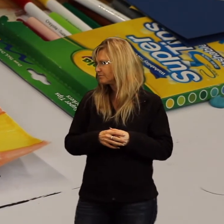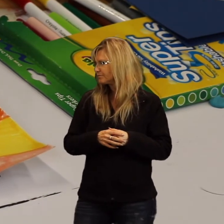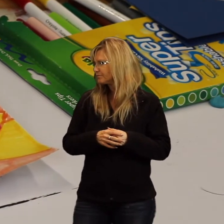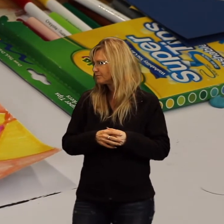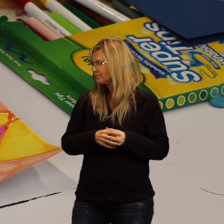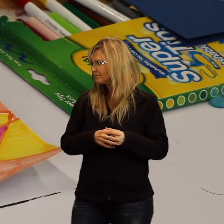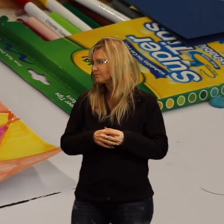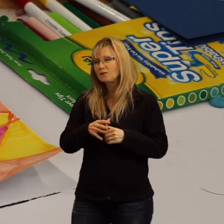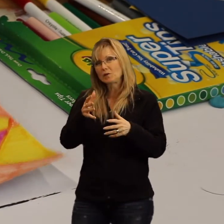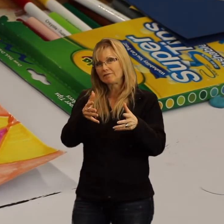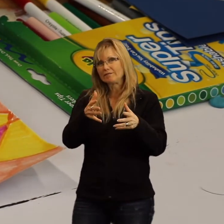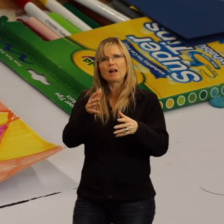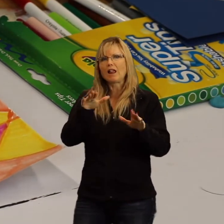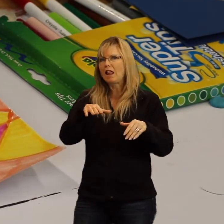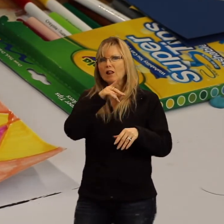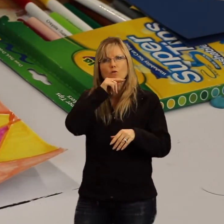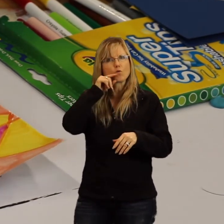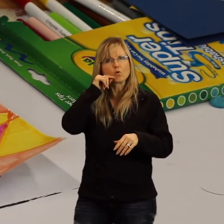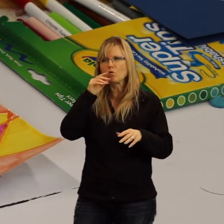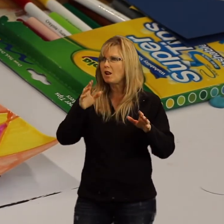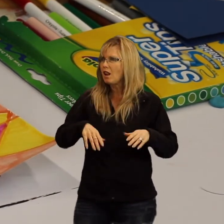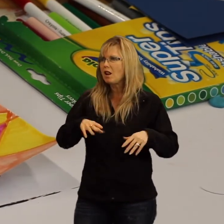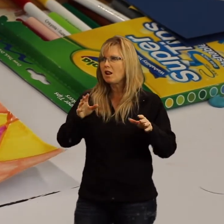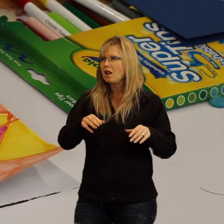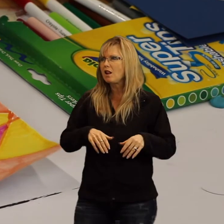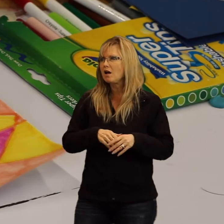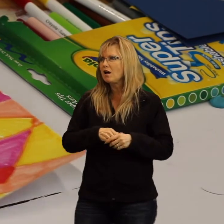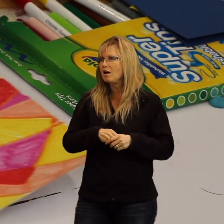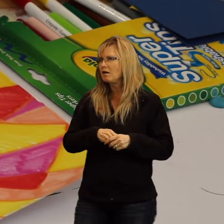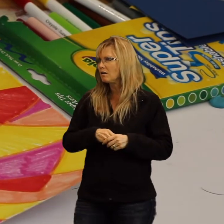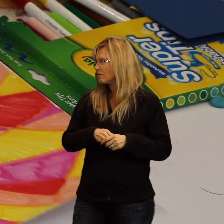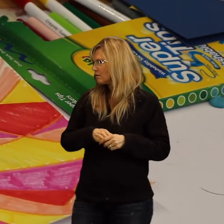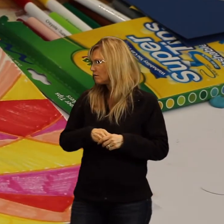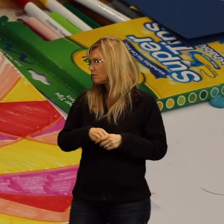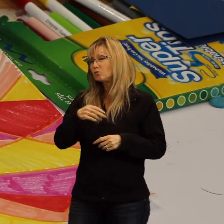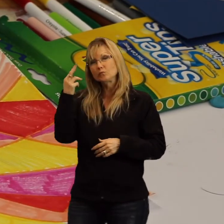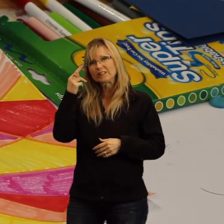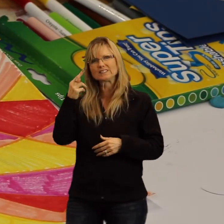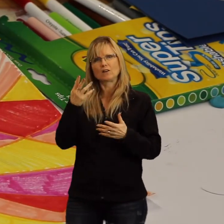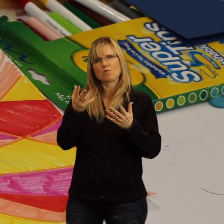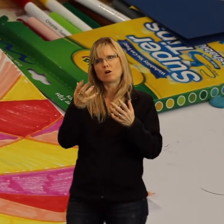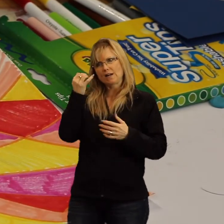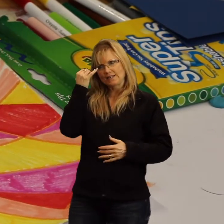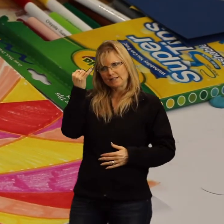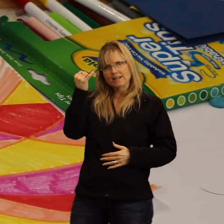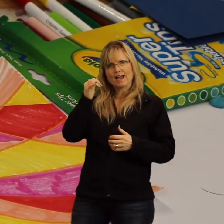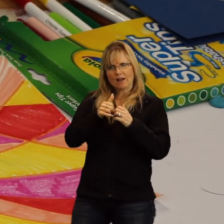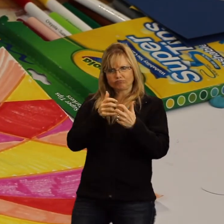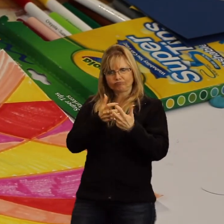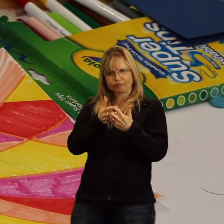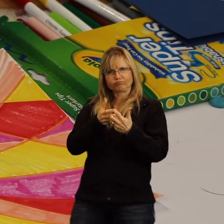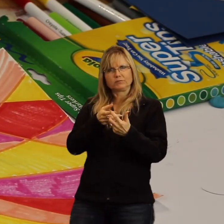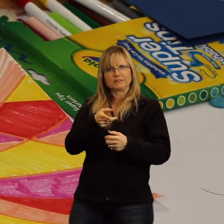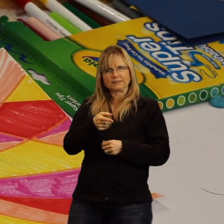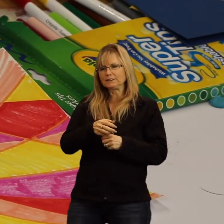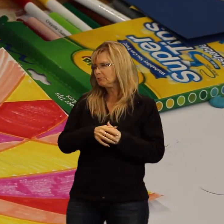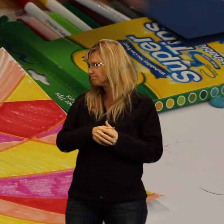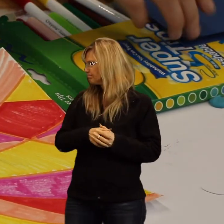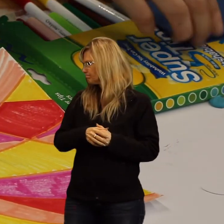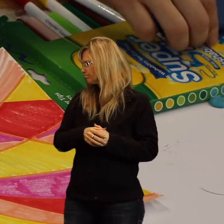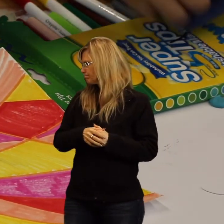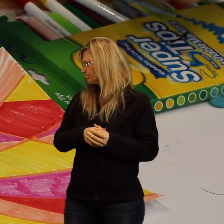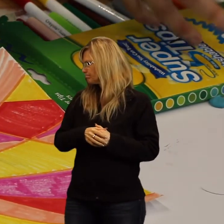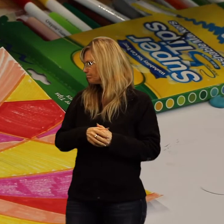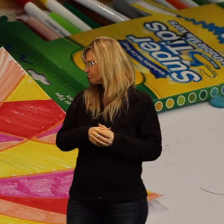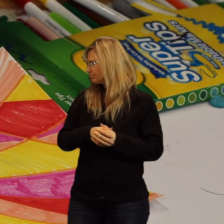So I'm going to leave that there. I won't glue it down just quite yet, just so that I have an idea of where it'll line up on the paper. But now I'm going